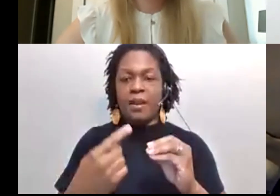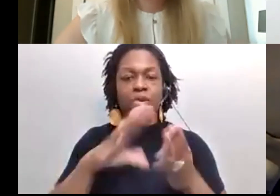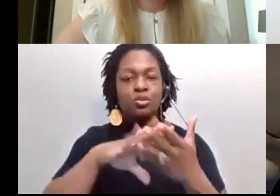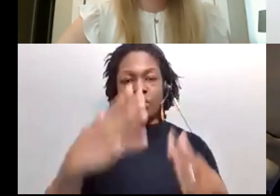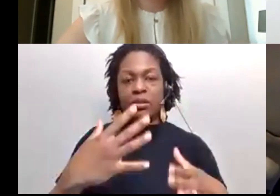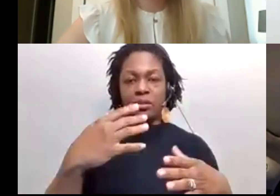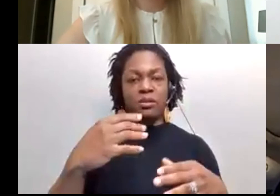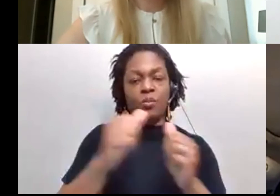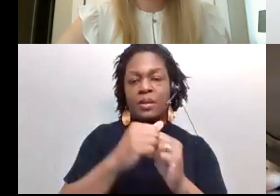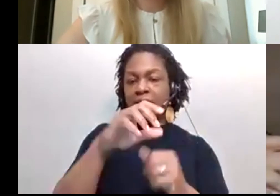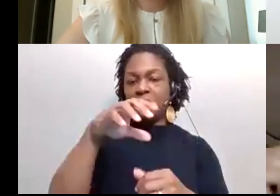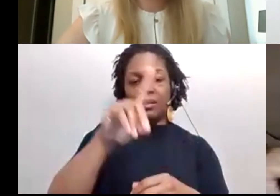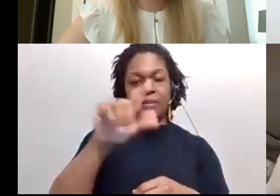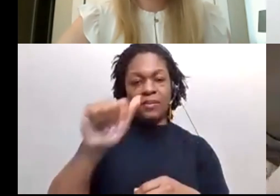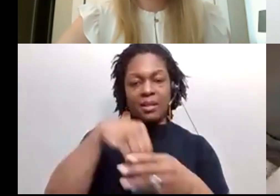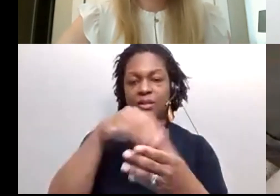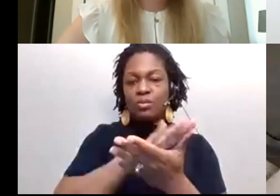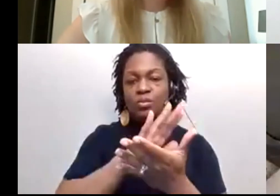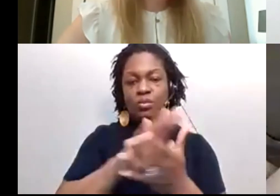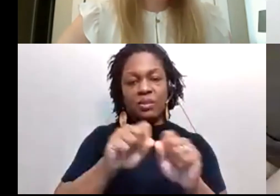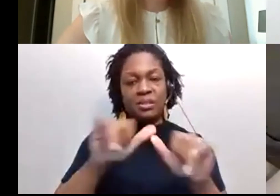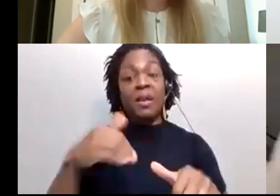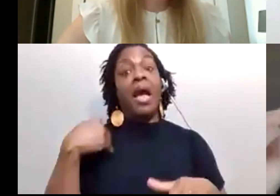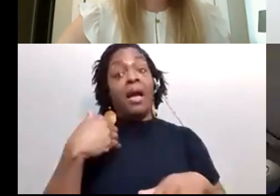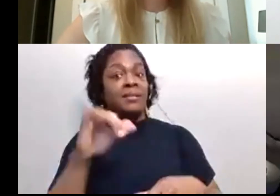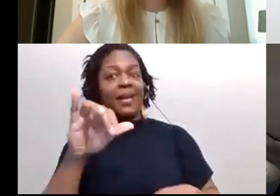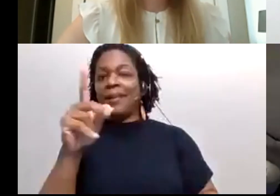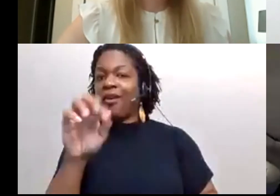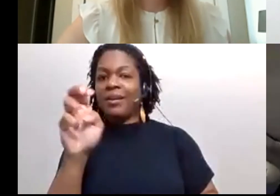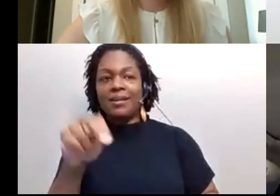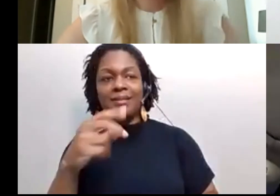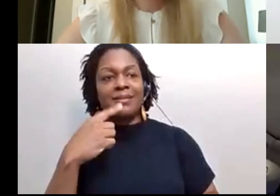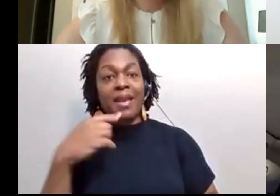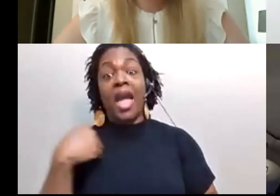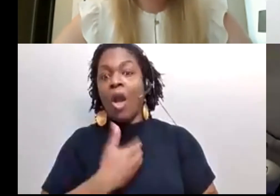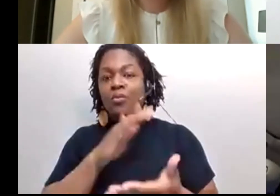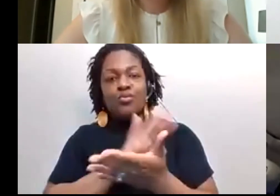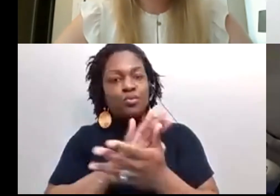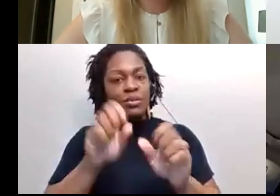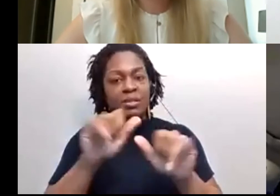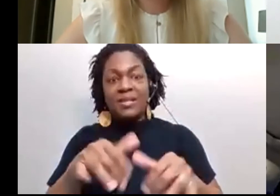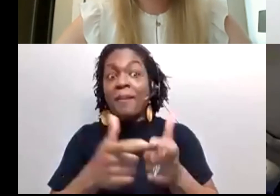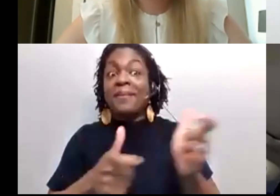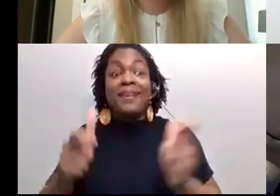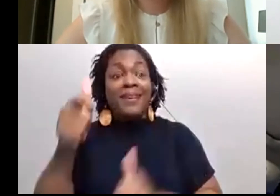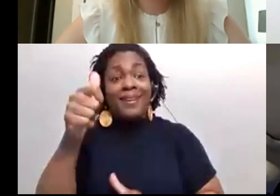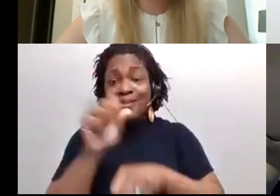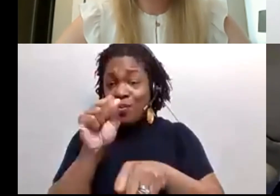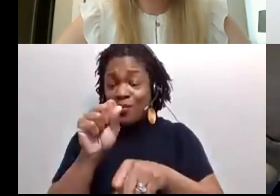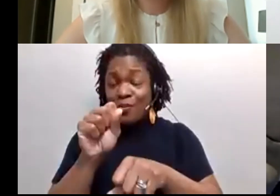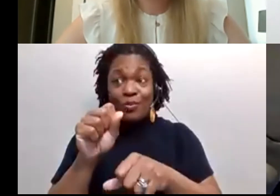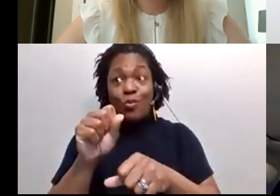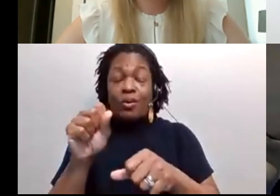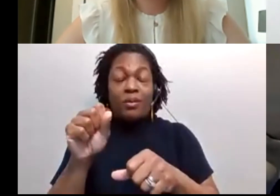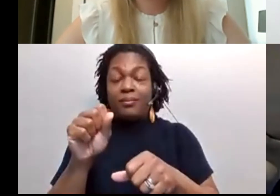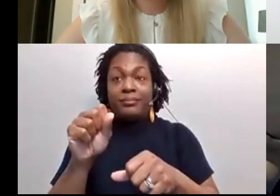school system. And like Karen stated, our school system is one of the largest employers for our